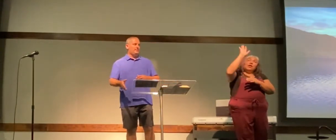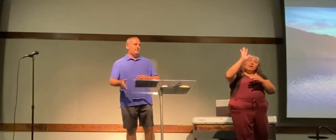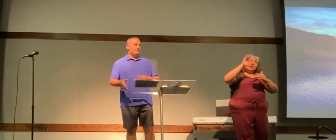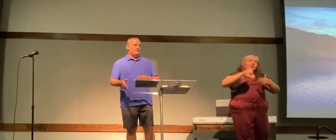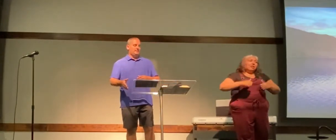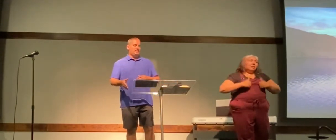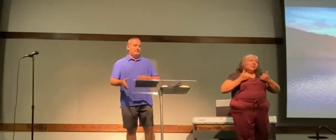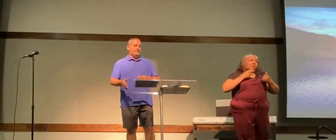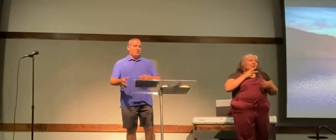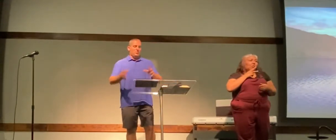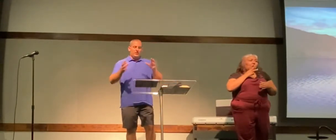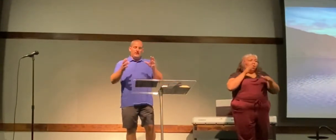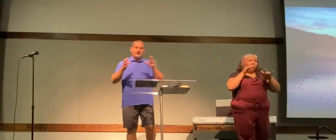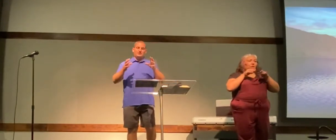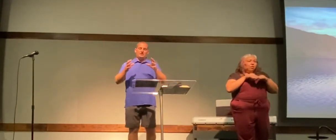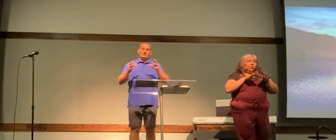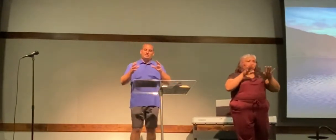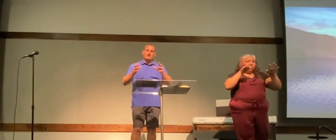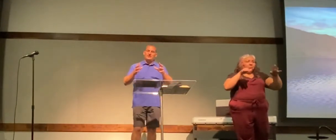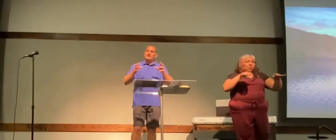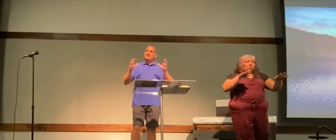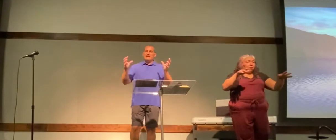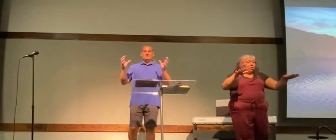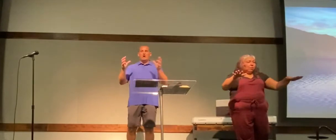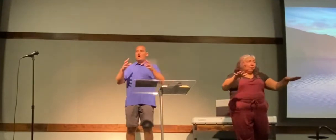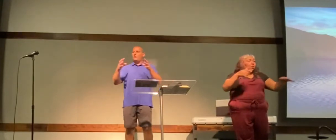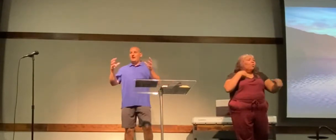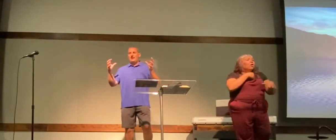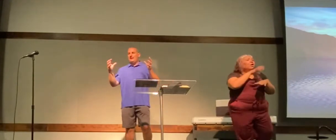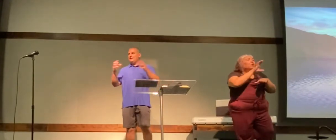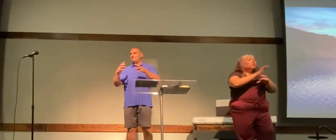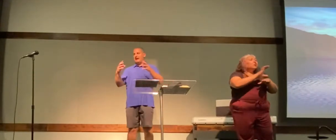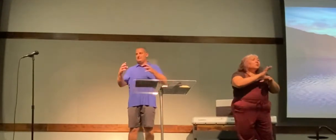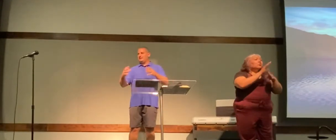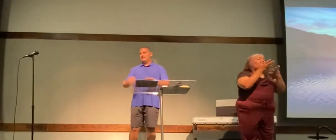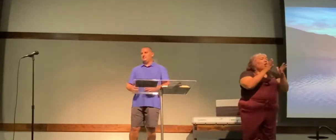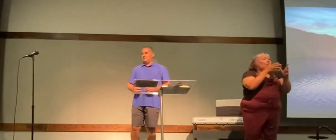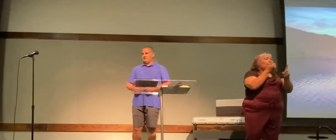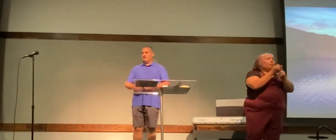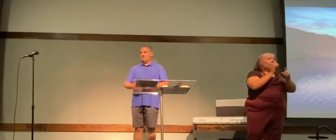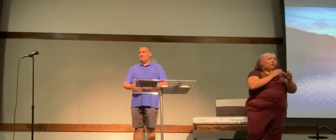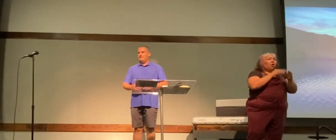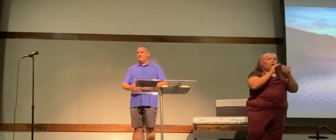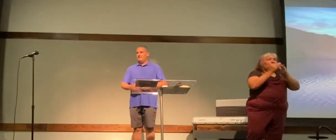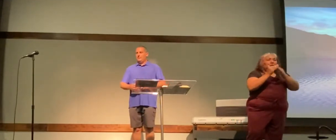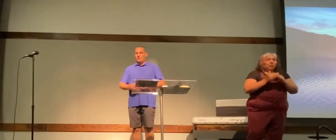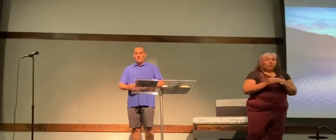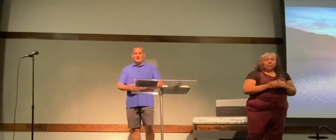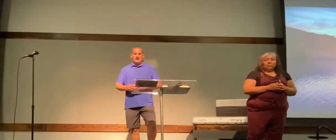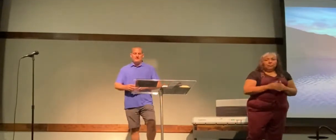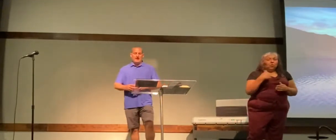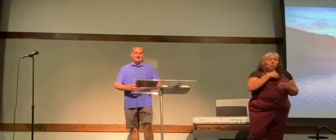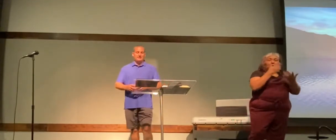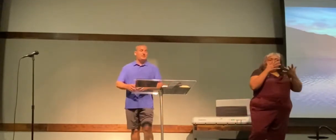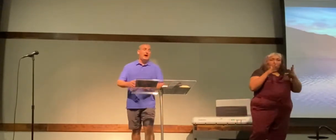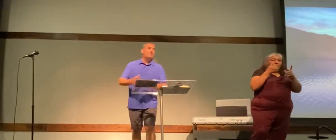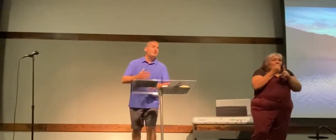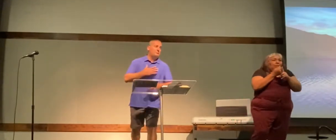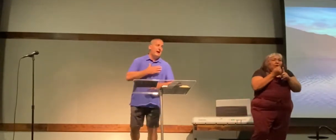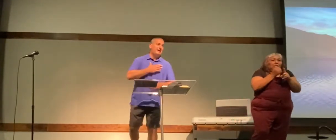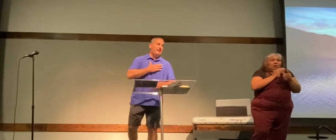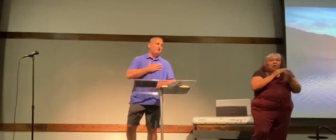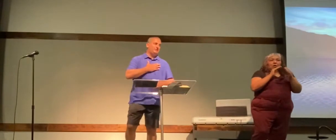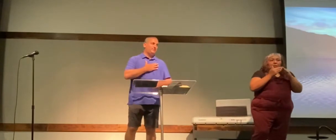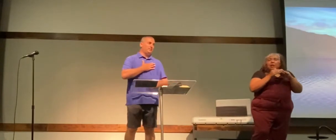water. We are a church that is already impacting our community. We're already impacting your community. I'm